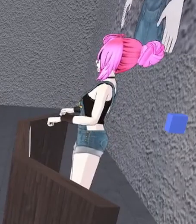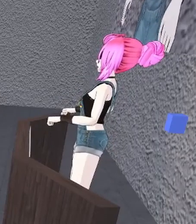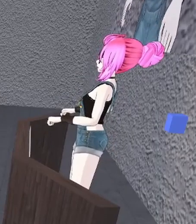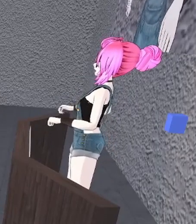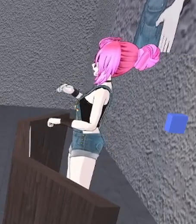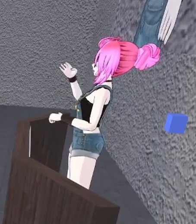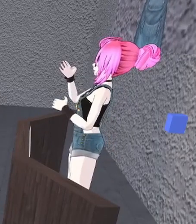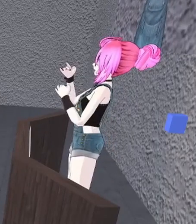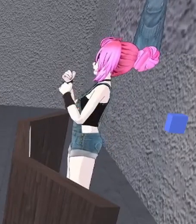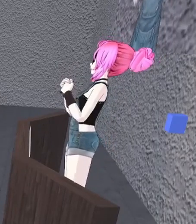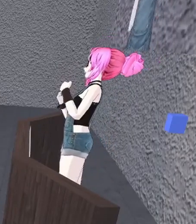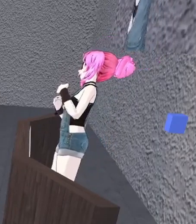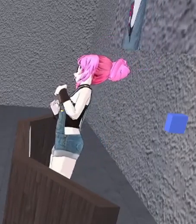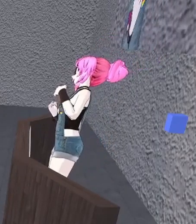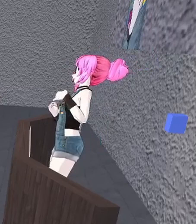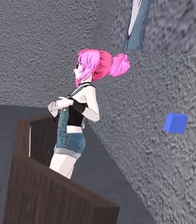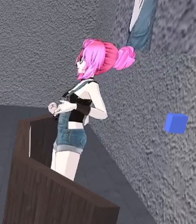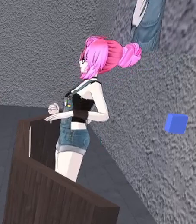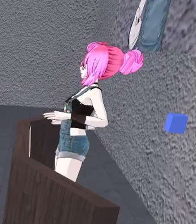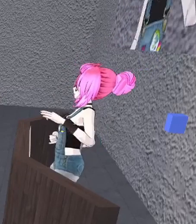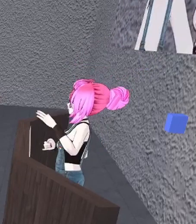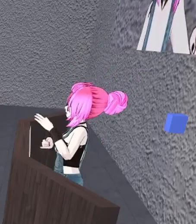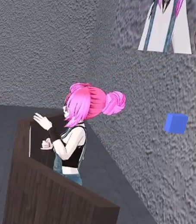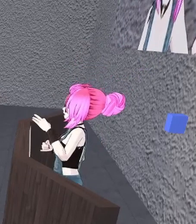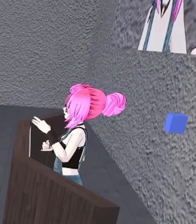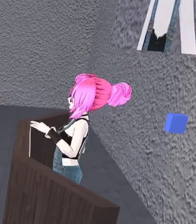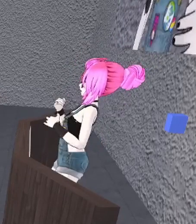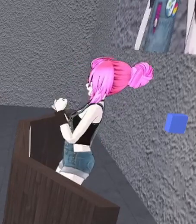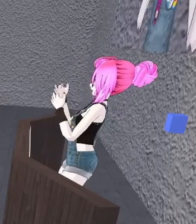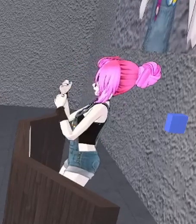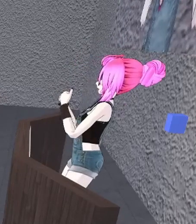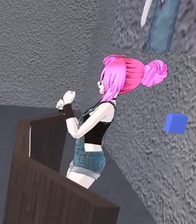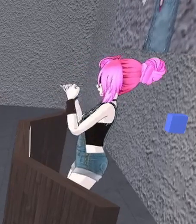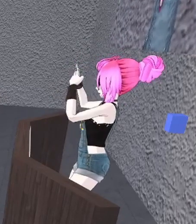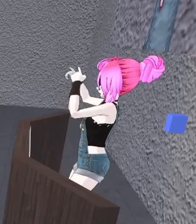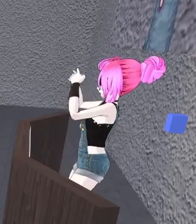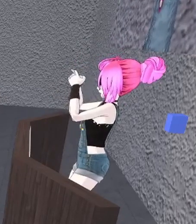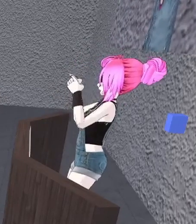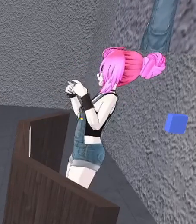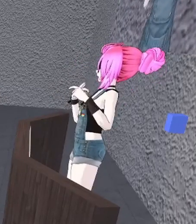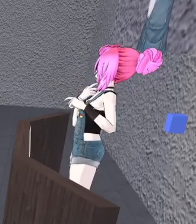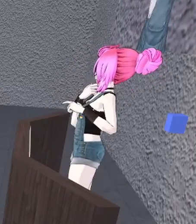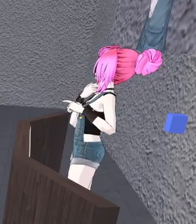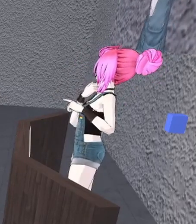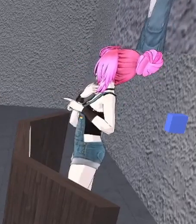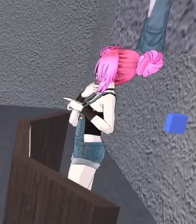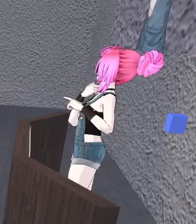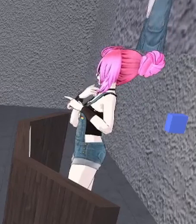Okay, hold on. After whoever's in the back of the line, you're gonna be the last person because I'm starting to get a headache. And I want to